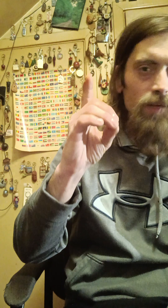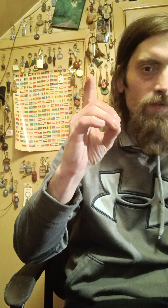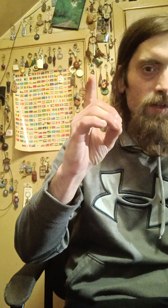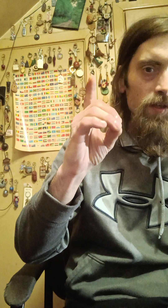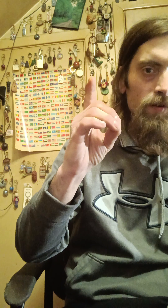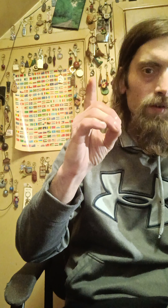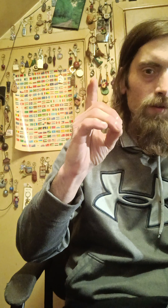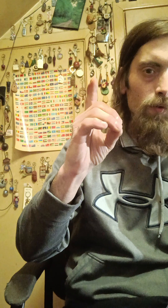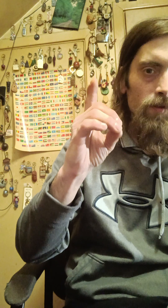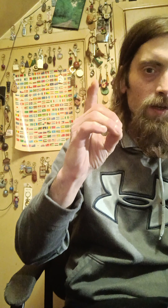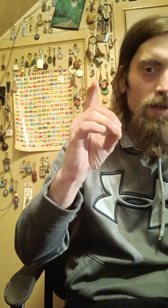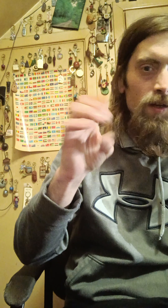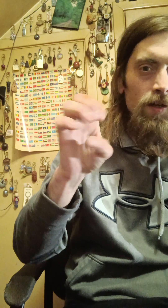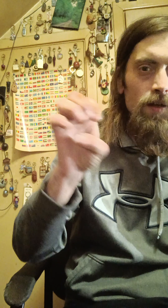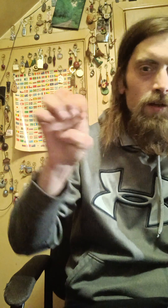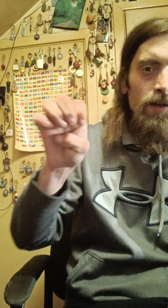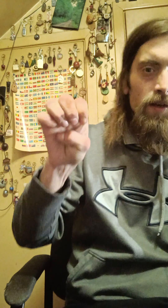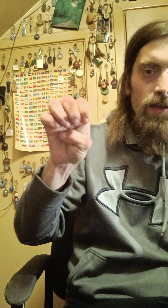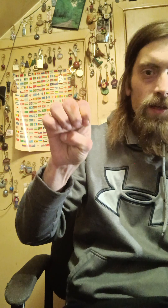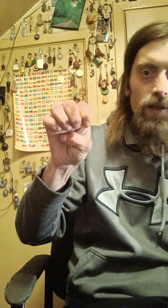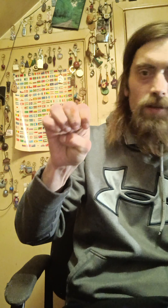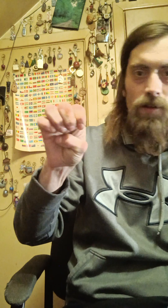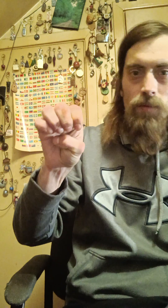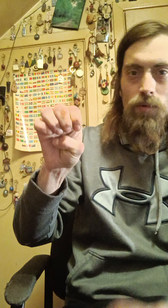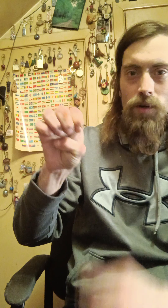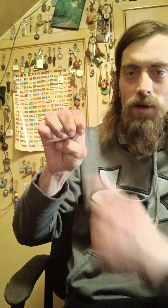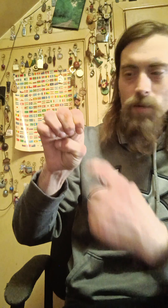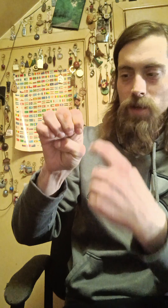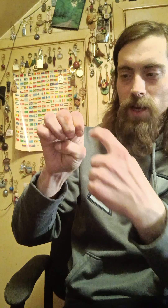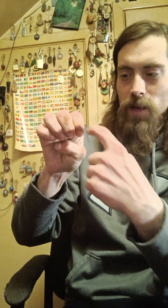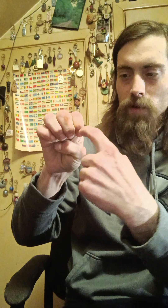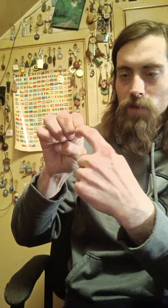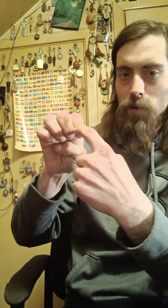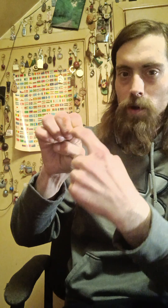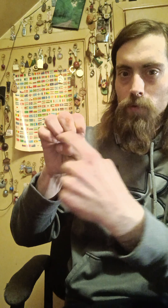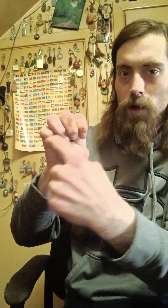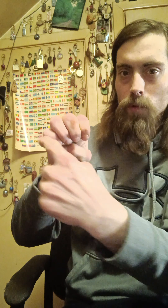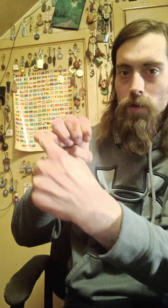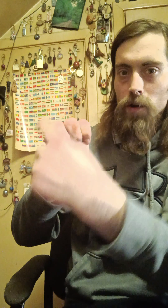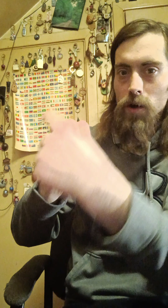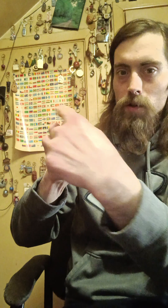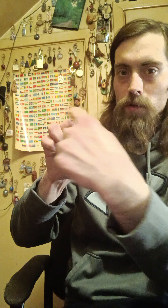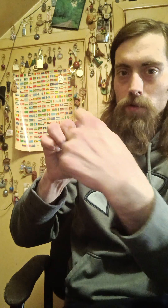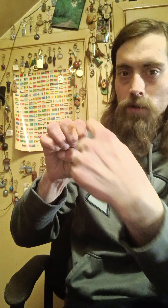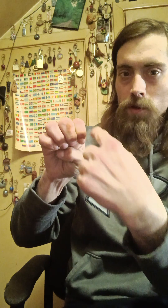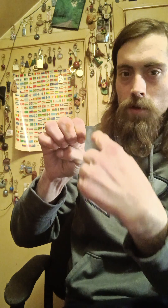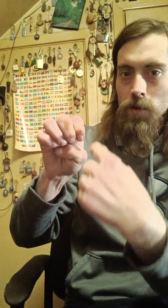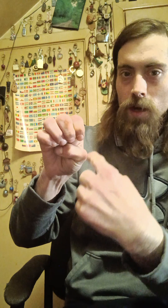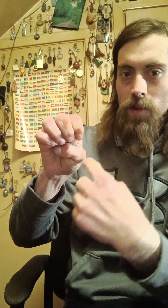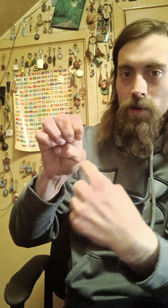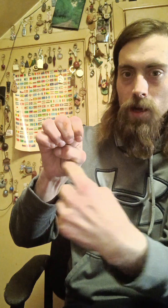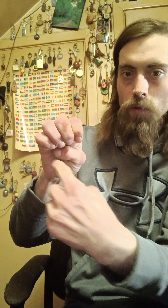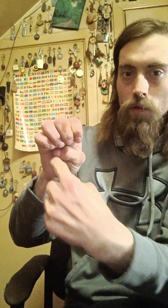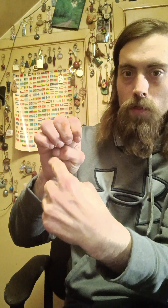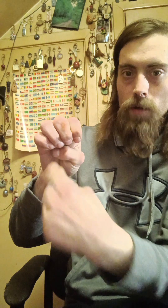of a D, so to say. E is a little more complicated, but if you went around the knuckles and then down the thumb,